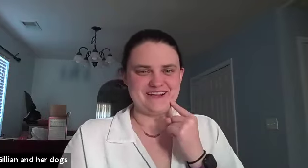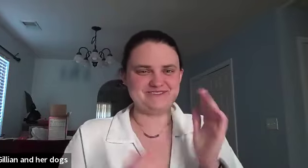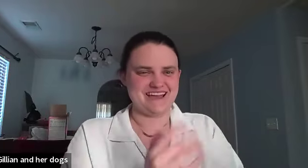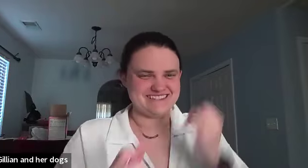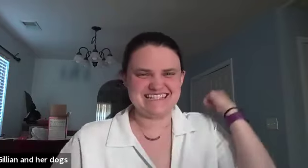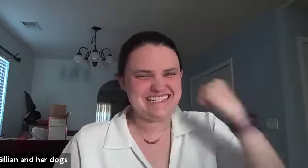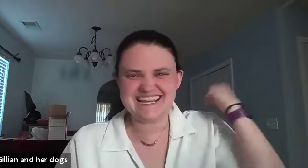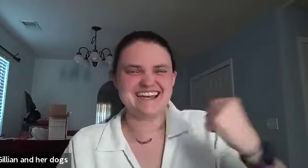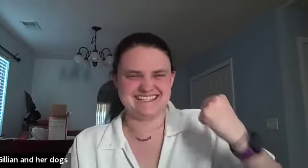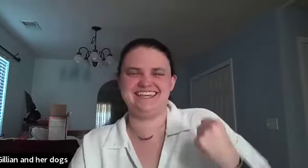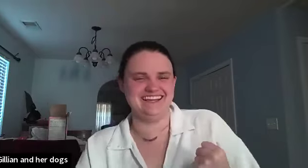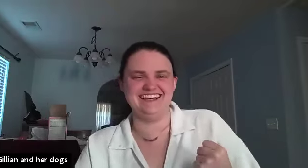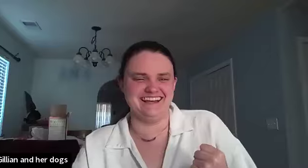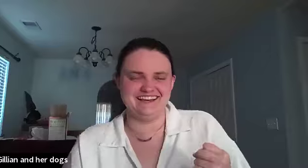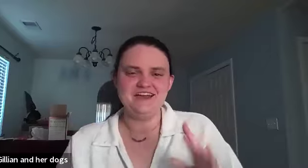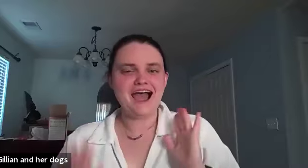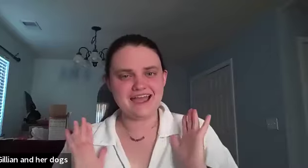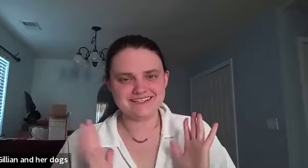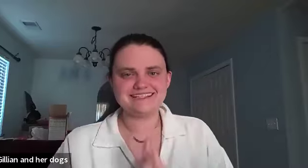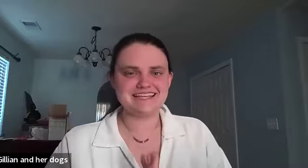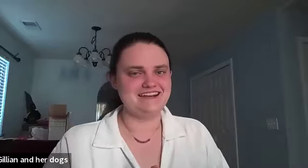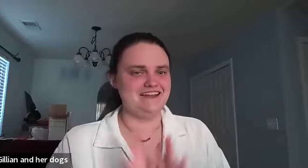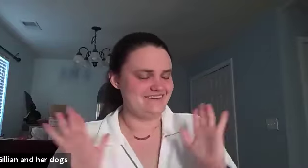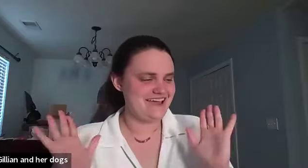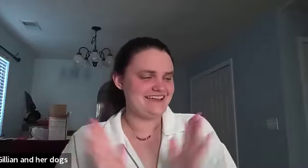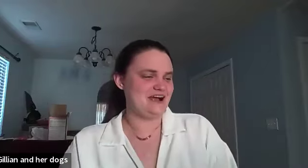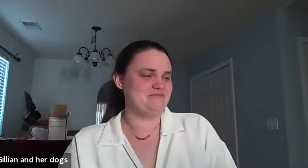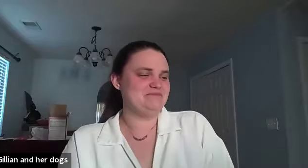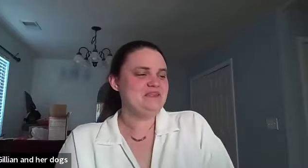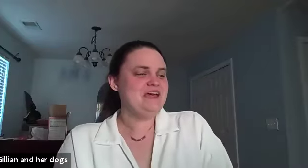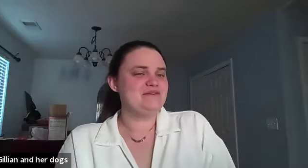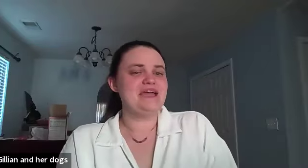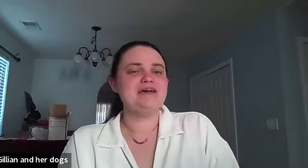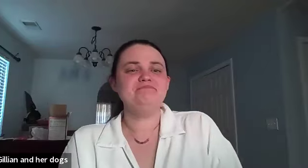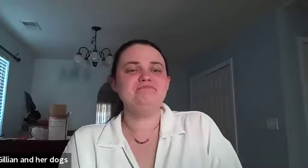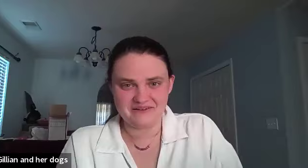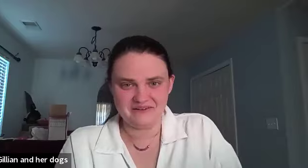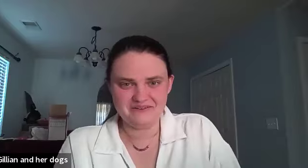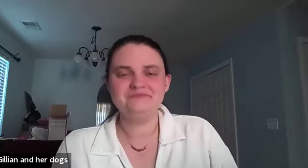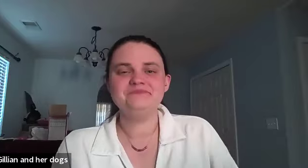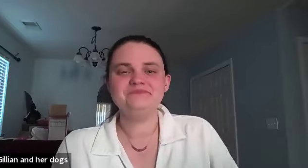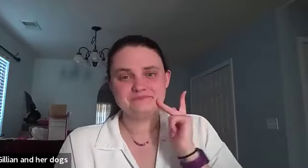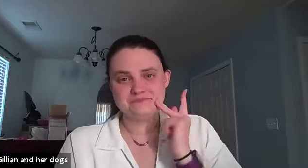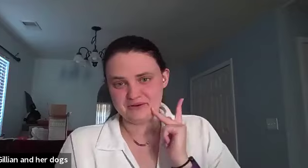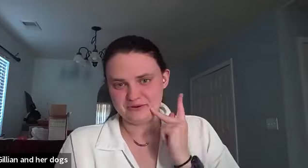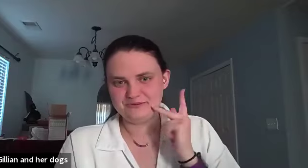face for that. I was like, yes, I have to get excited on it. Okay, can't help it. Then we had pickle,